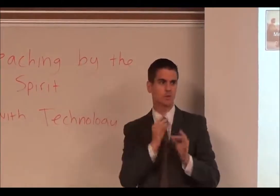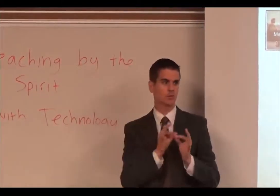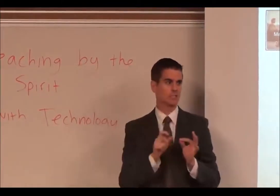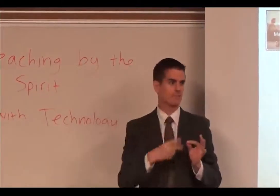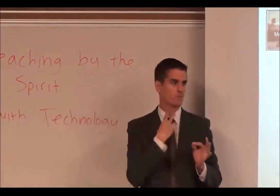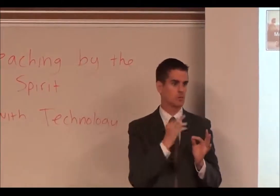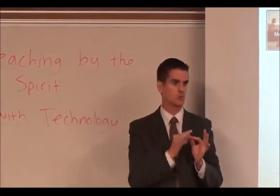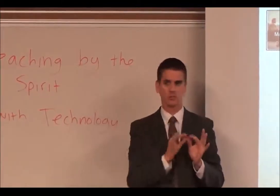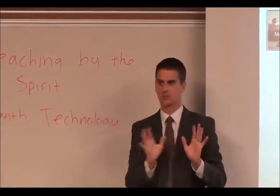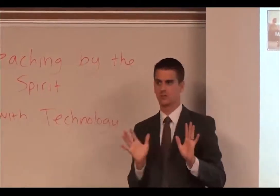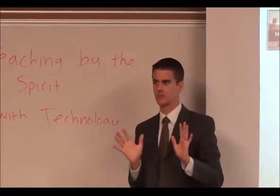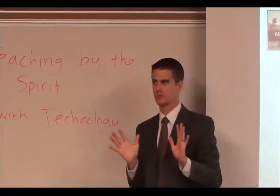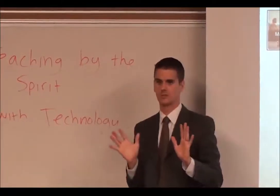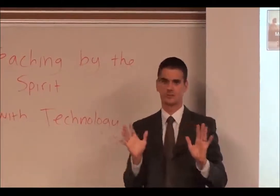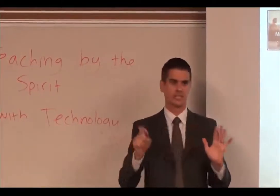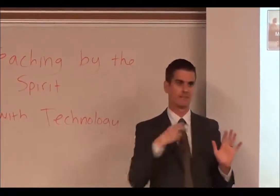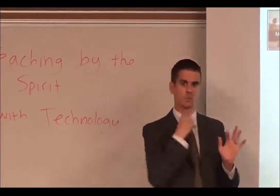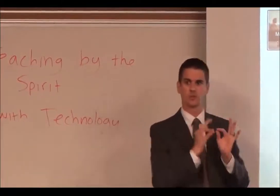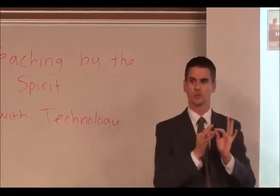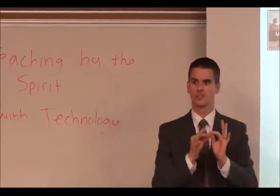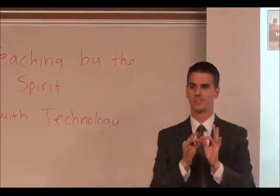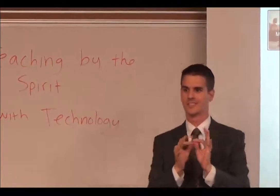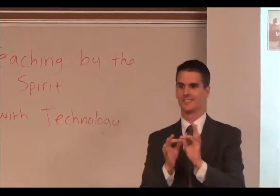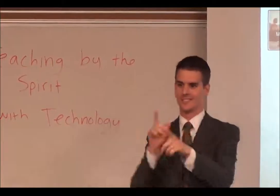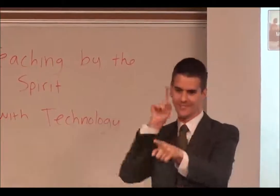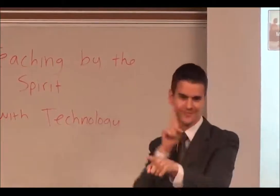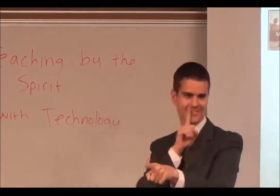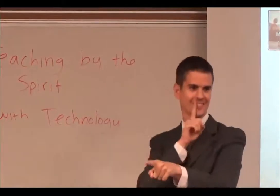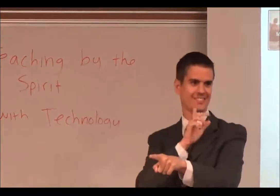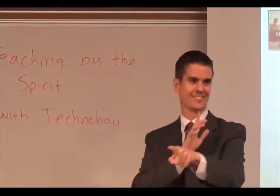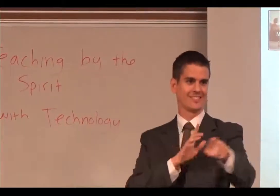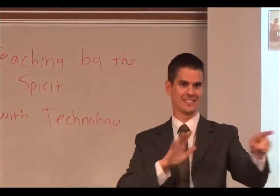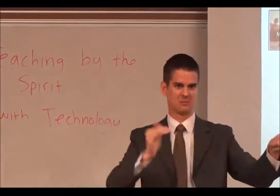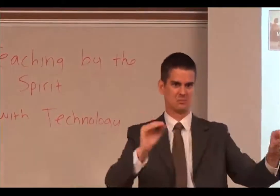here. We're not going to do headphones, we're just going to voice.